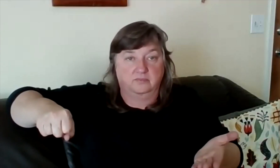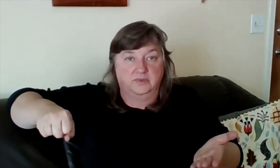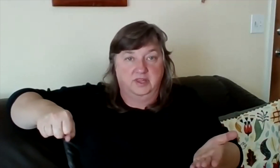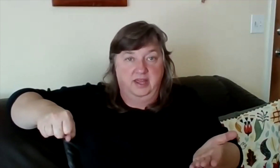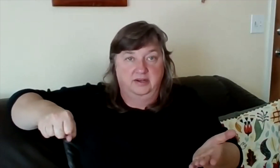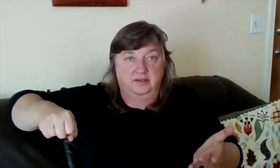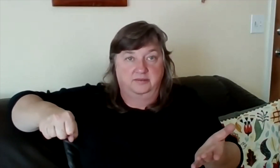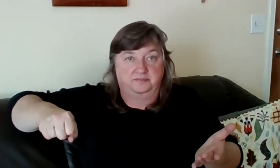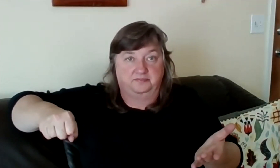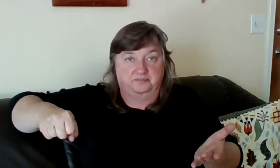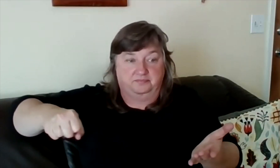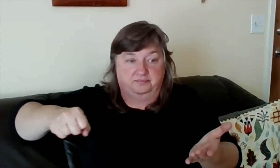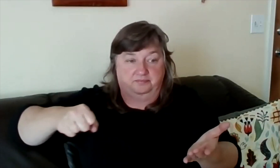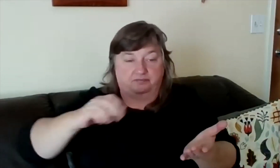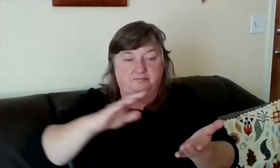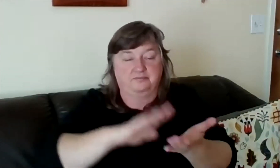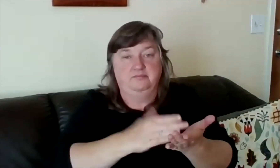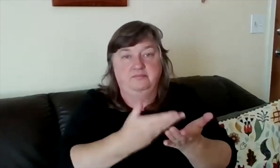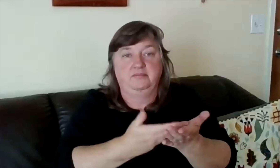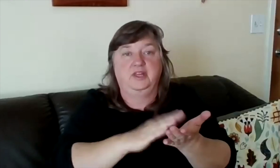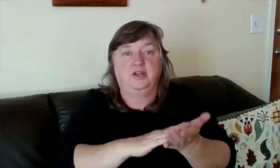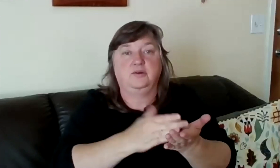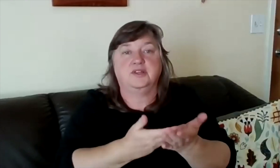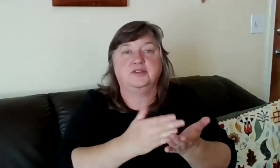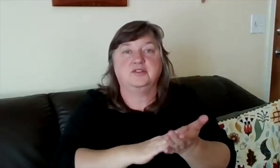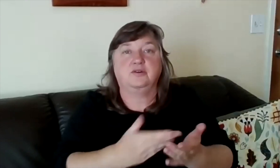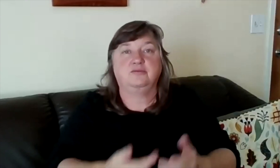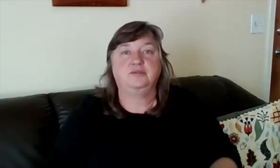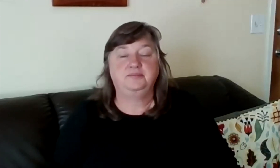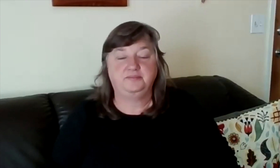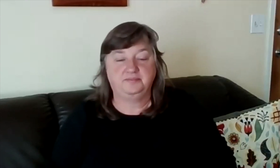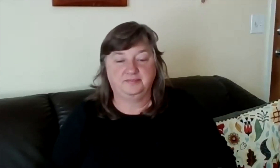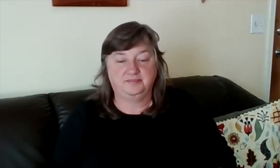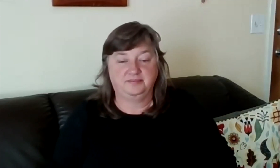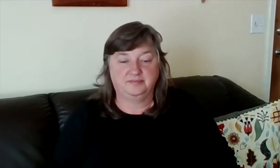with a handle that goes on the stove.